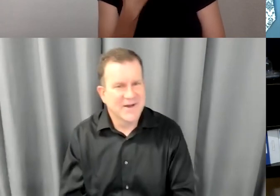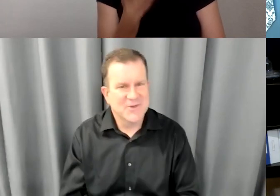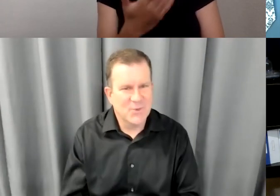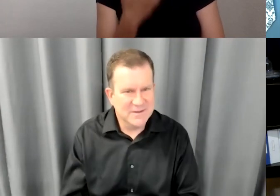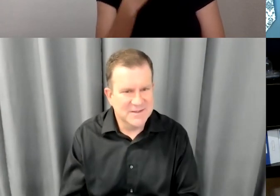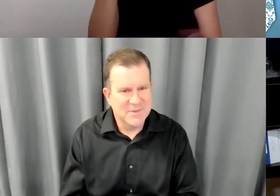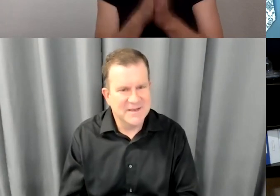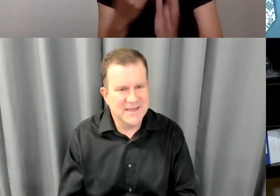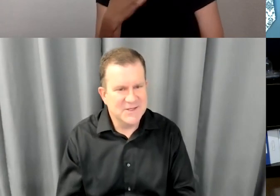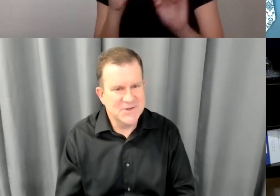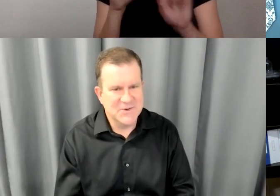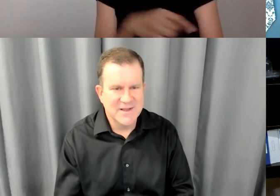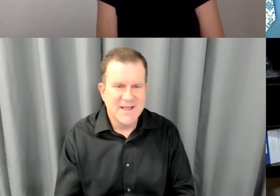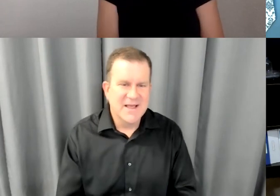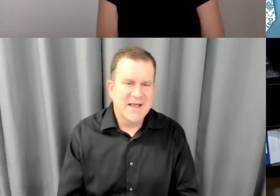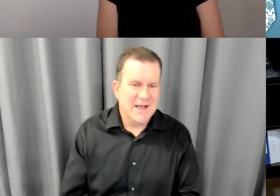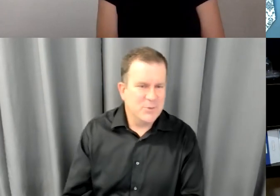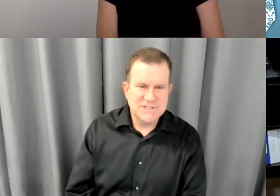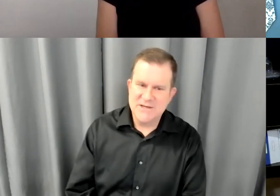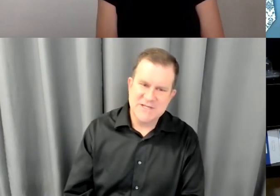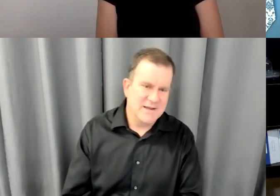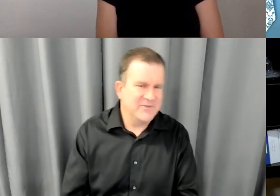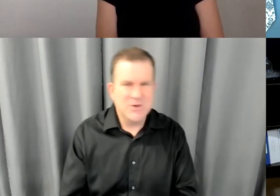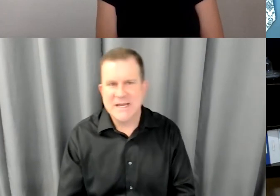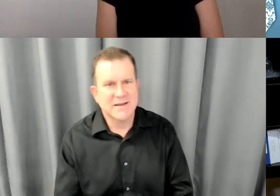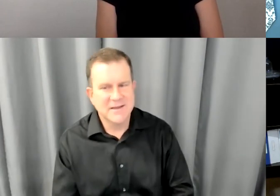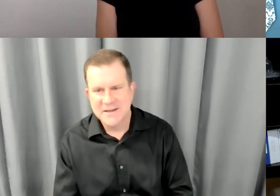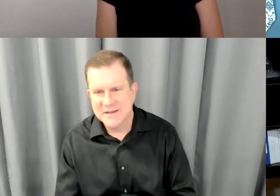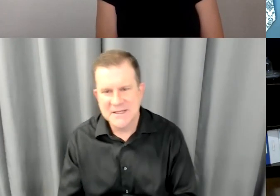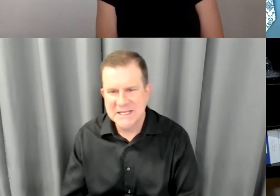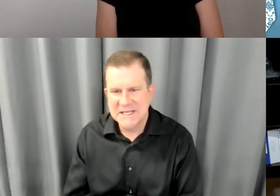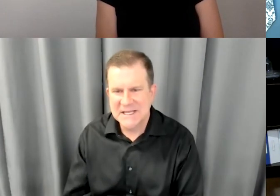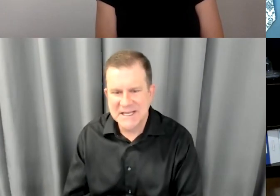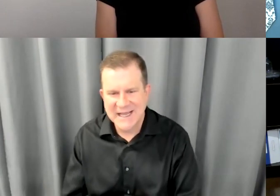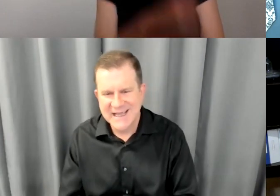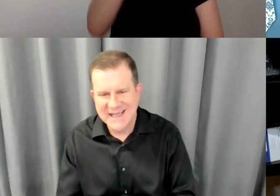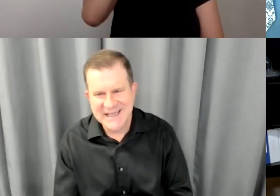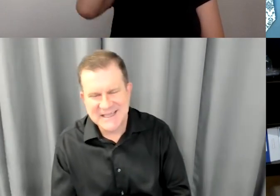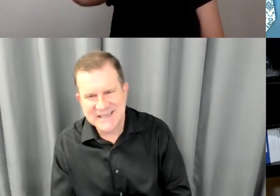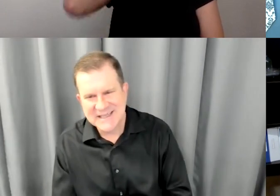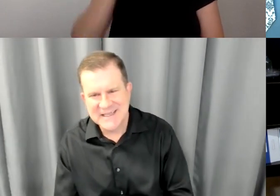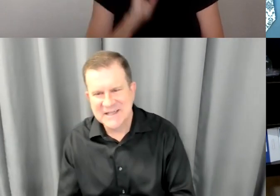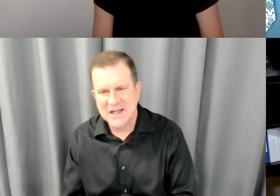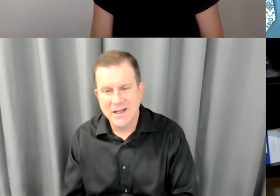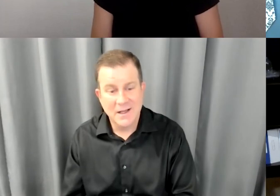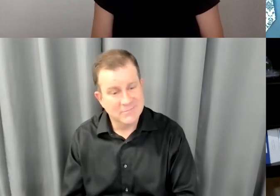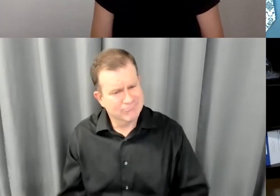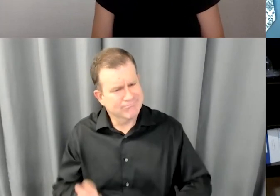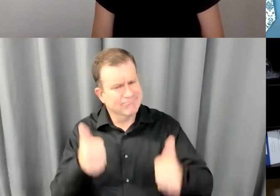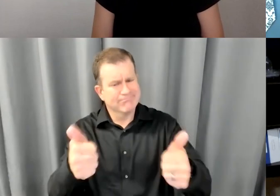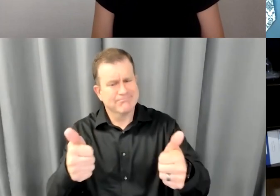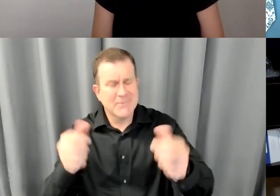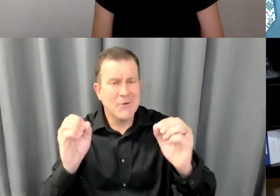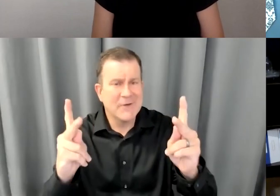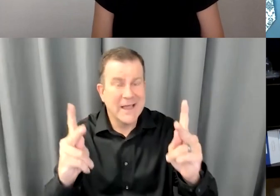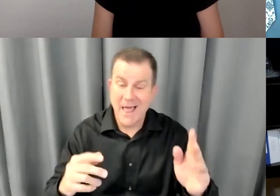us today. And thank you. I appreciate your time viewing. Well, all right. I